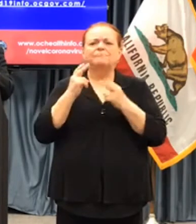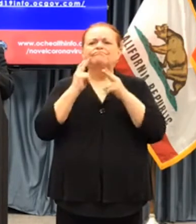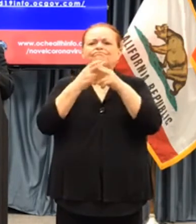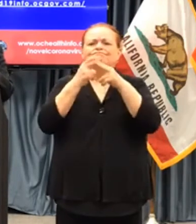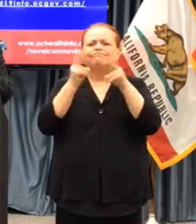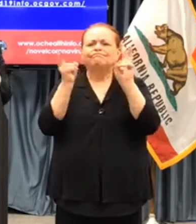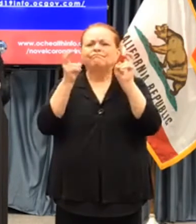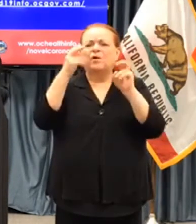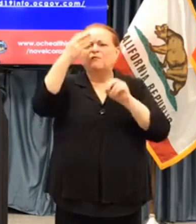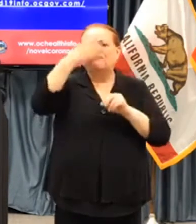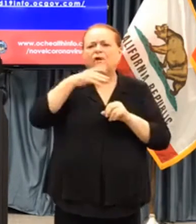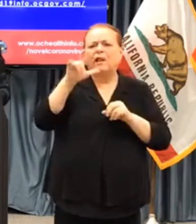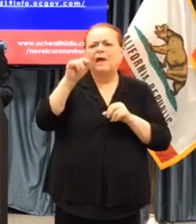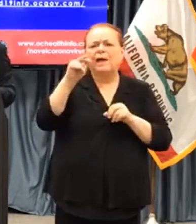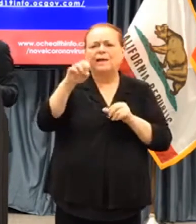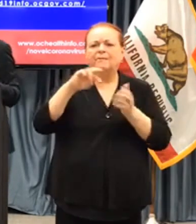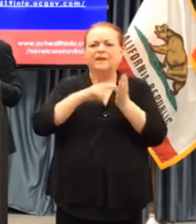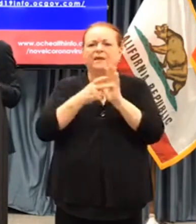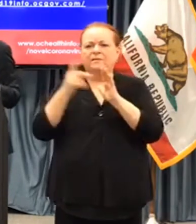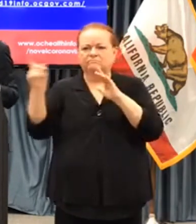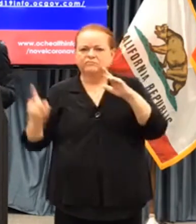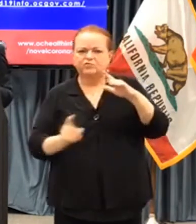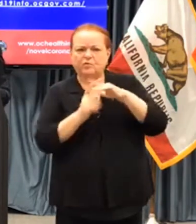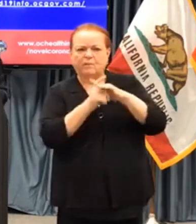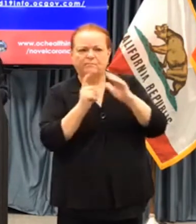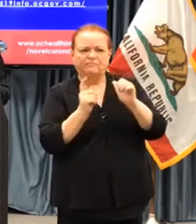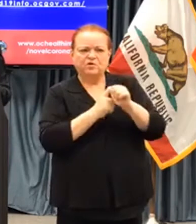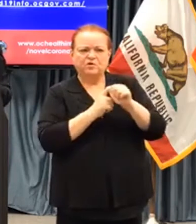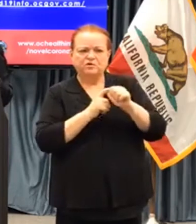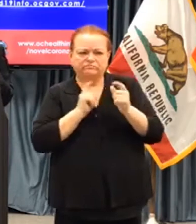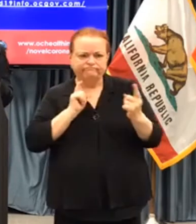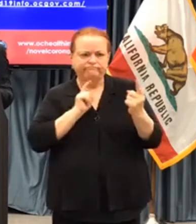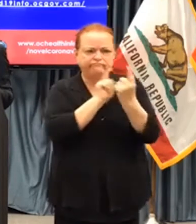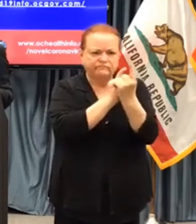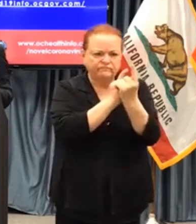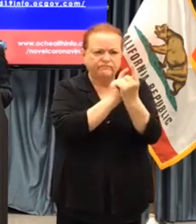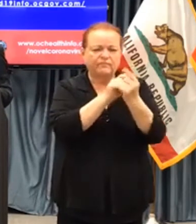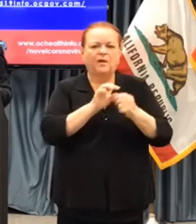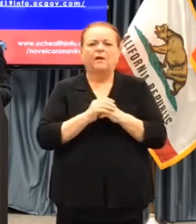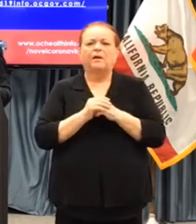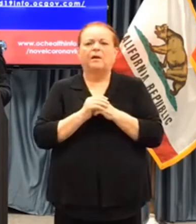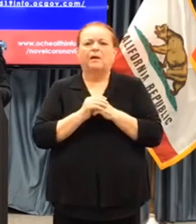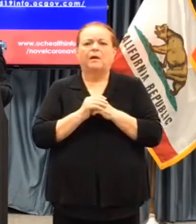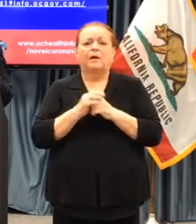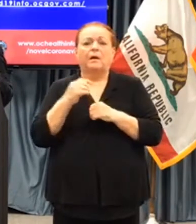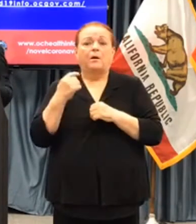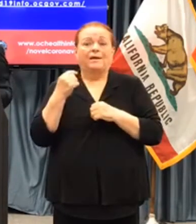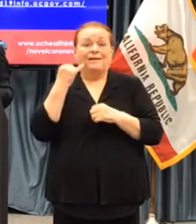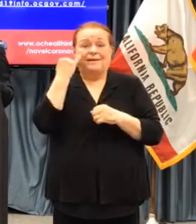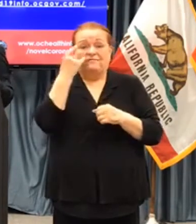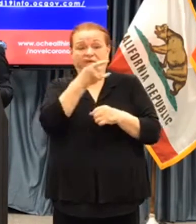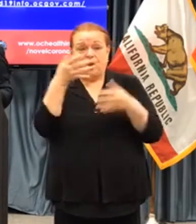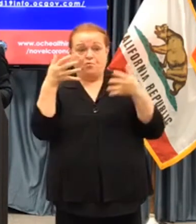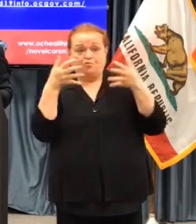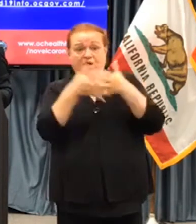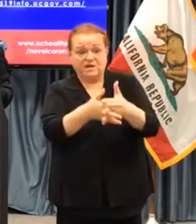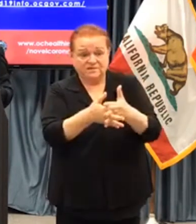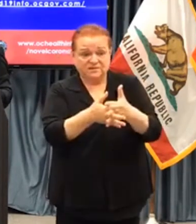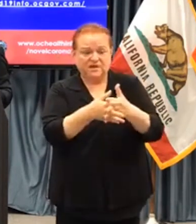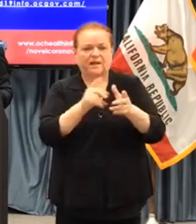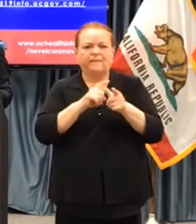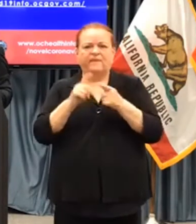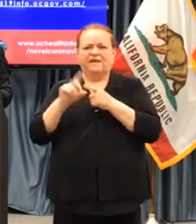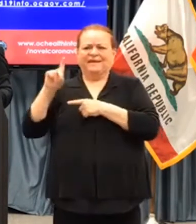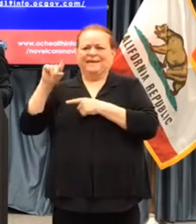calls, my prosecutors are responsible once there's an arrest to determine what charges will be charged,